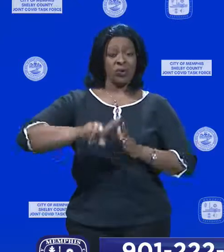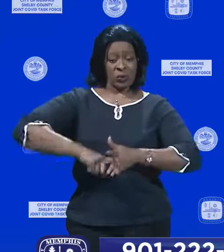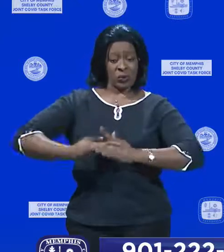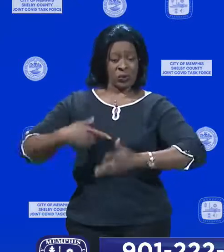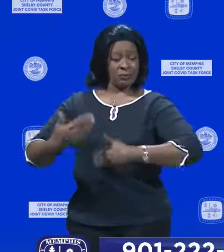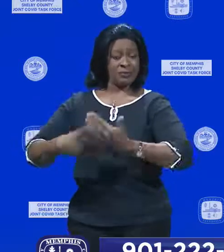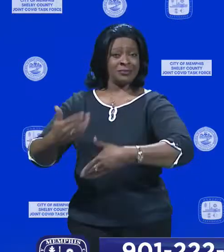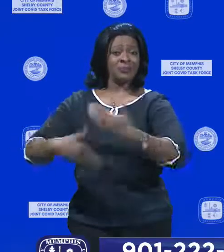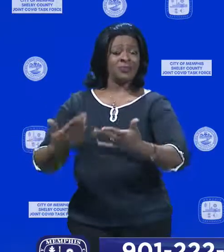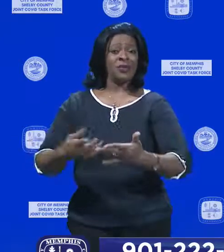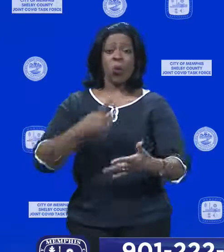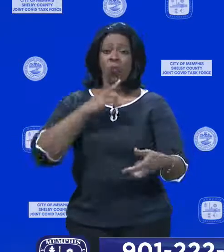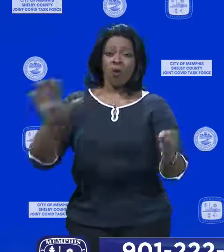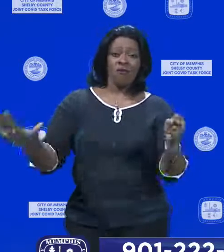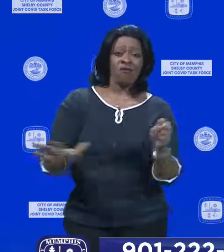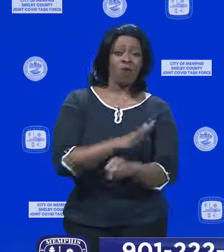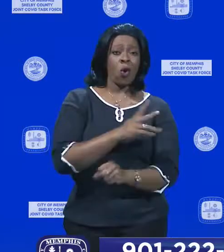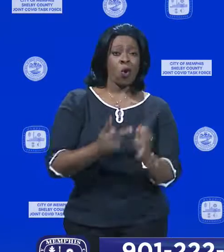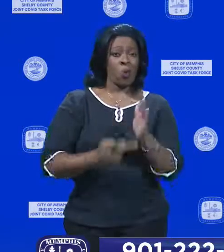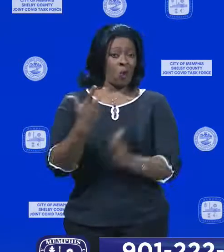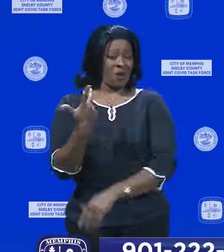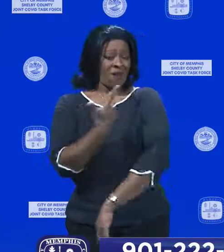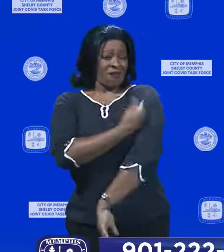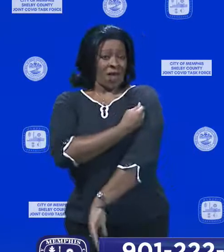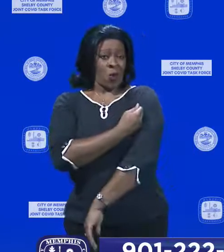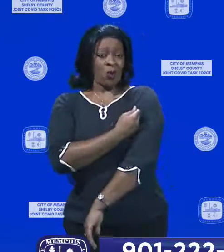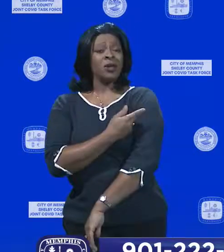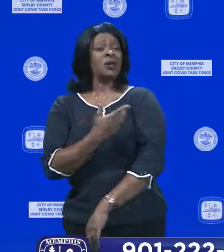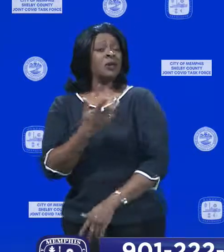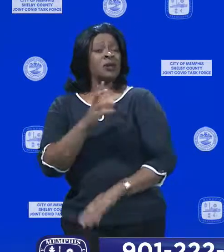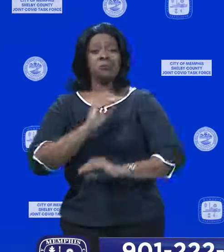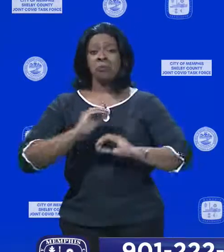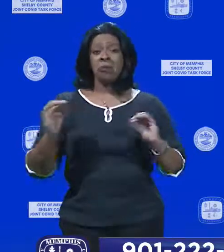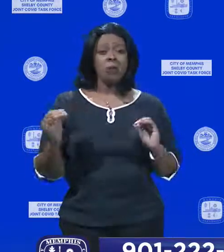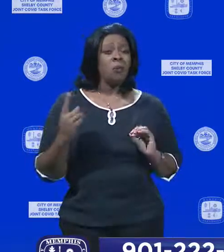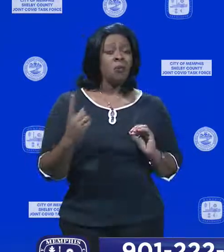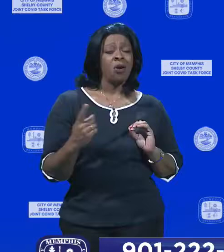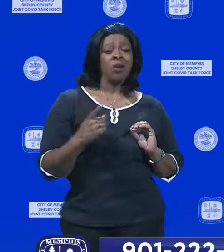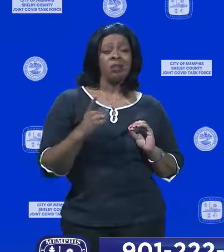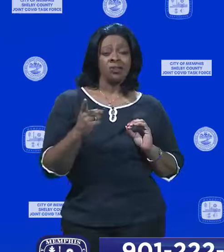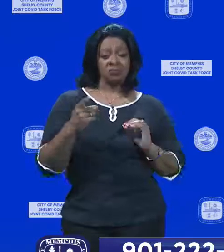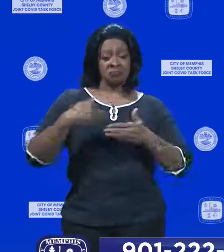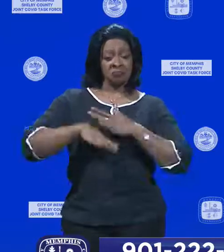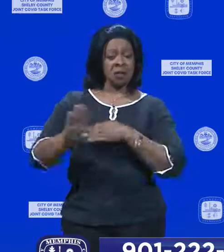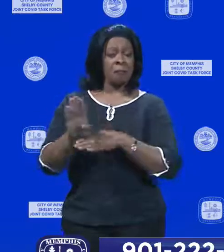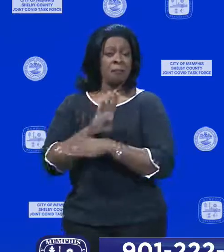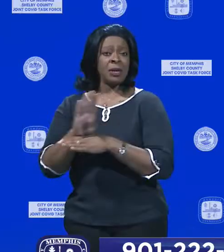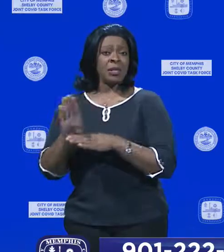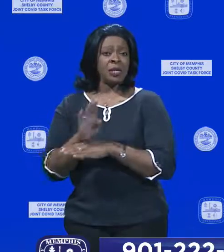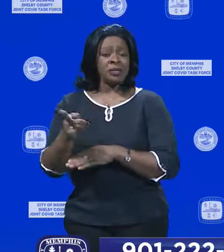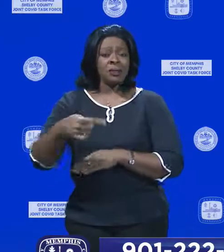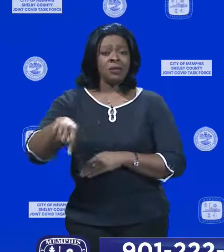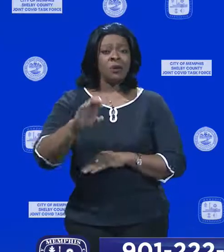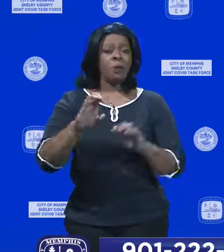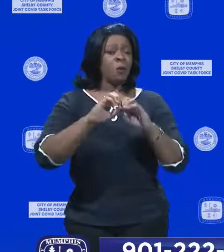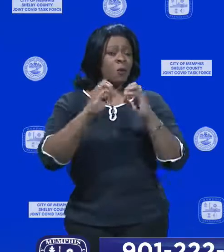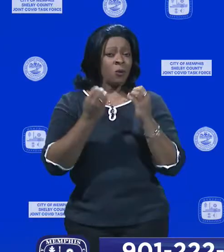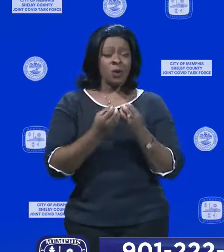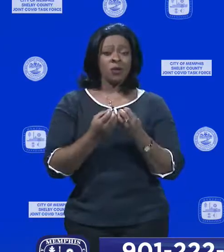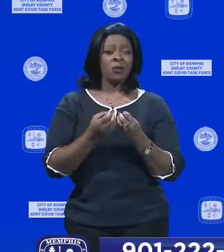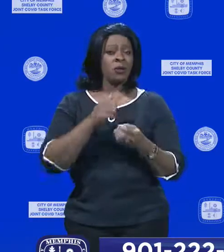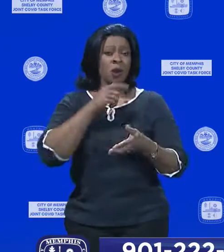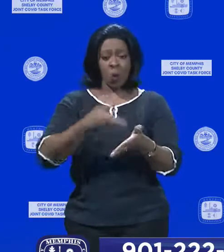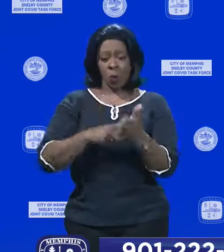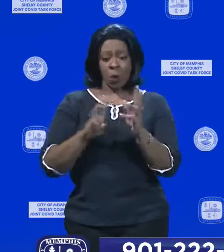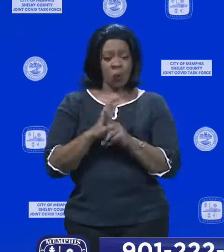effect, if you're fully vaccinated and nobody that you're entering their business or organization is